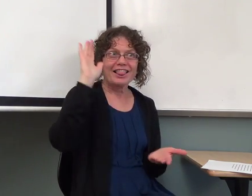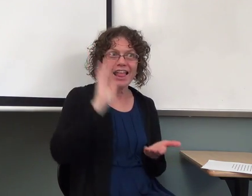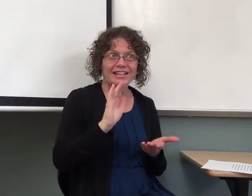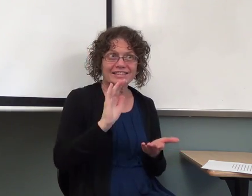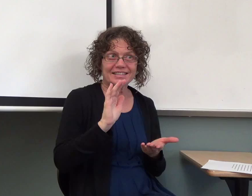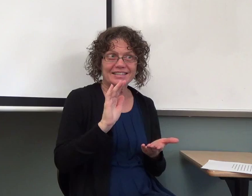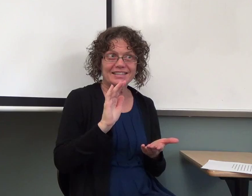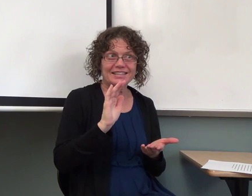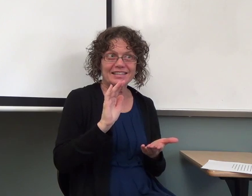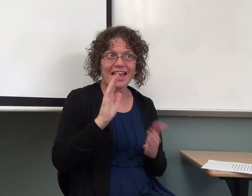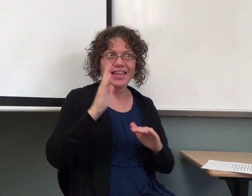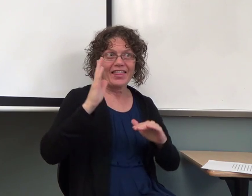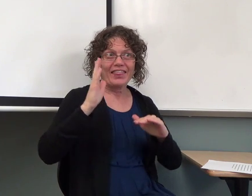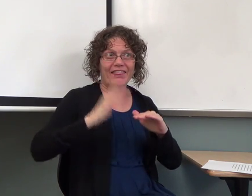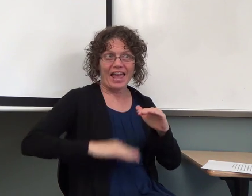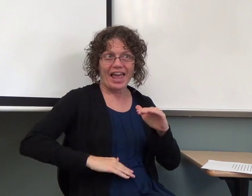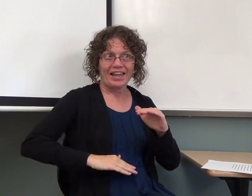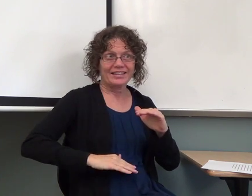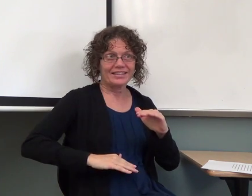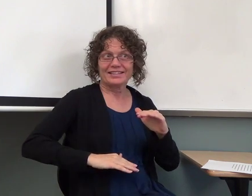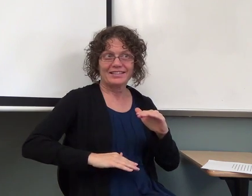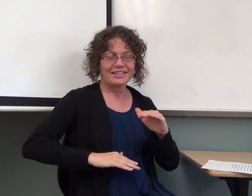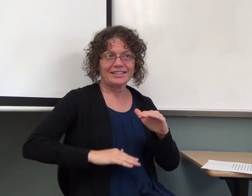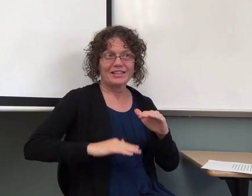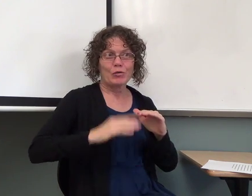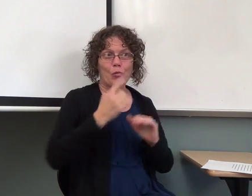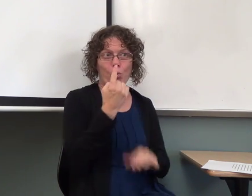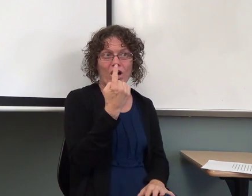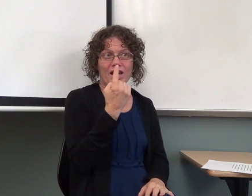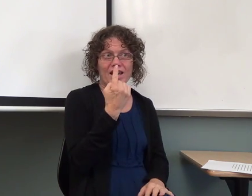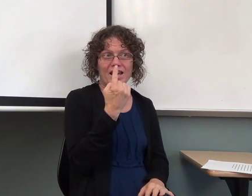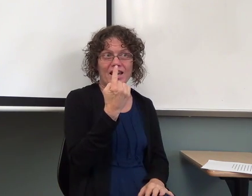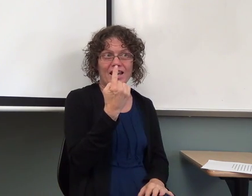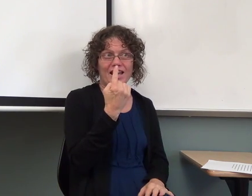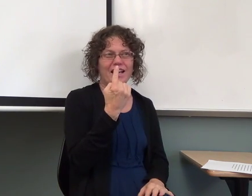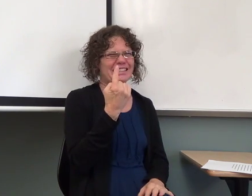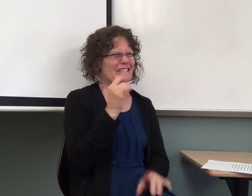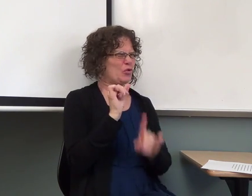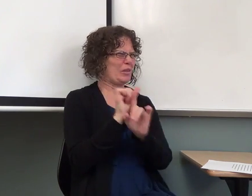No. Than. No. One. This one's tricky. Yes.